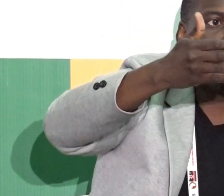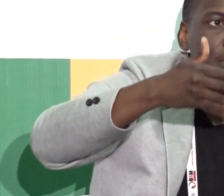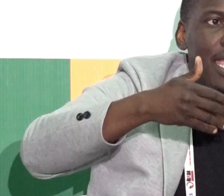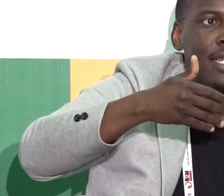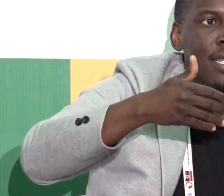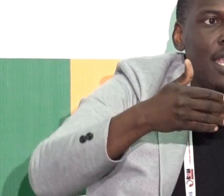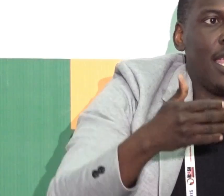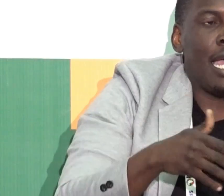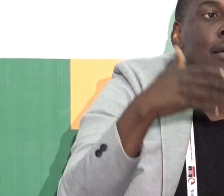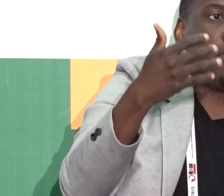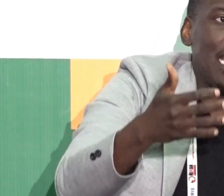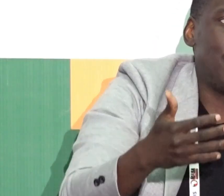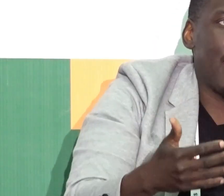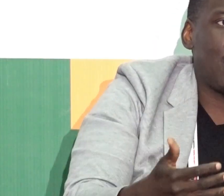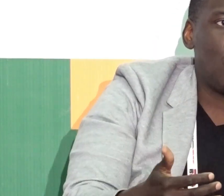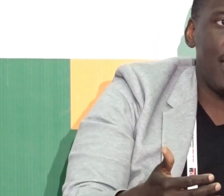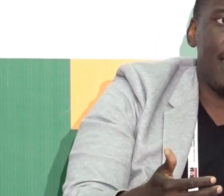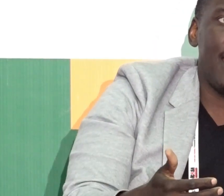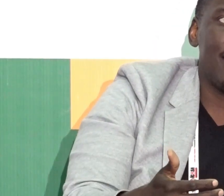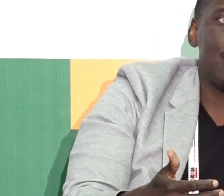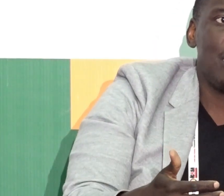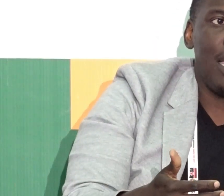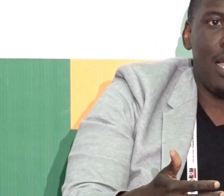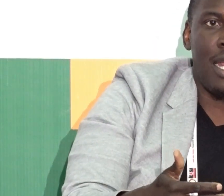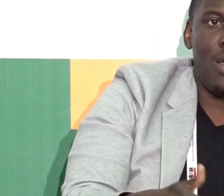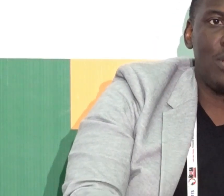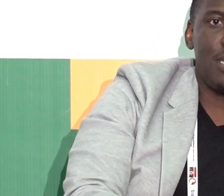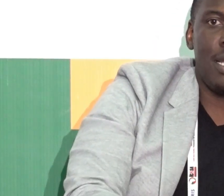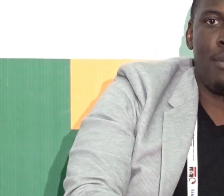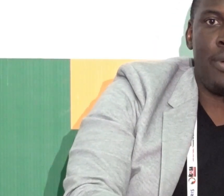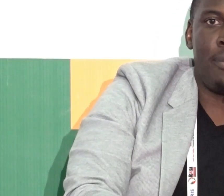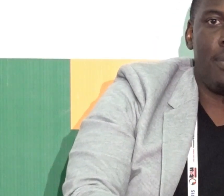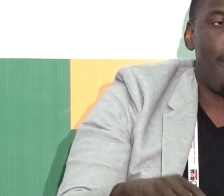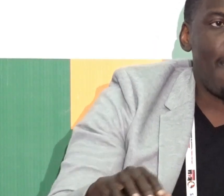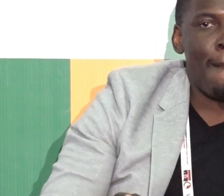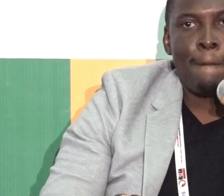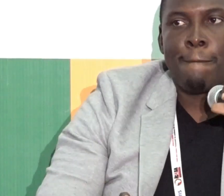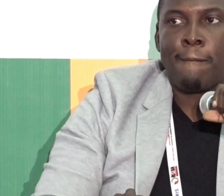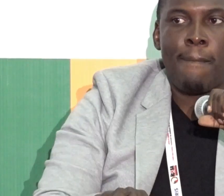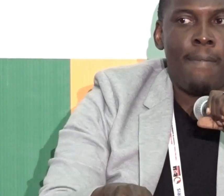misconception that we might that might actually arise around PrEP.